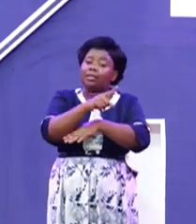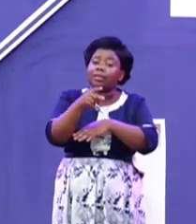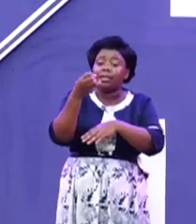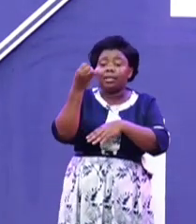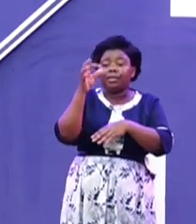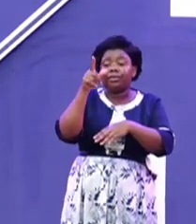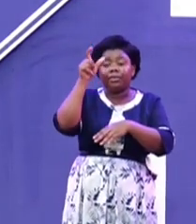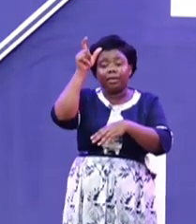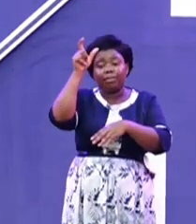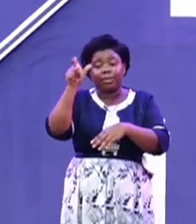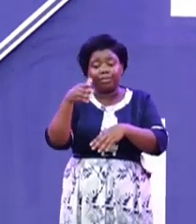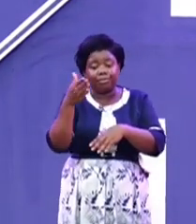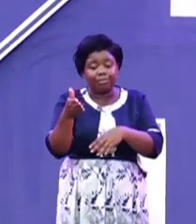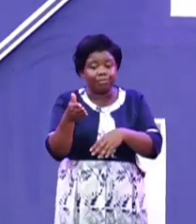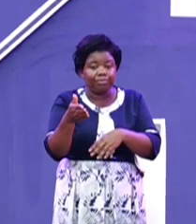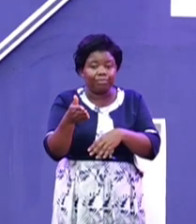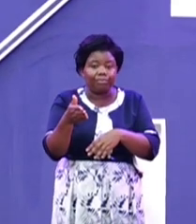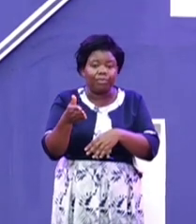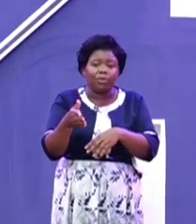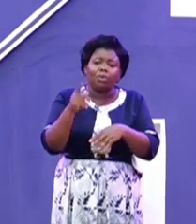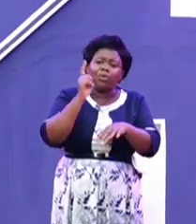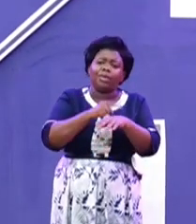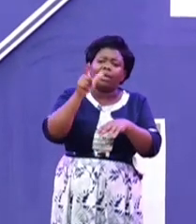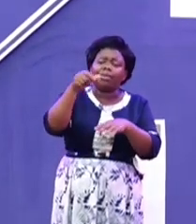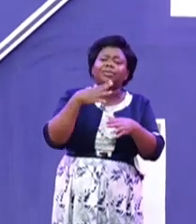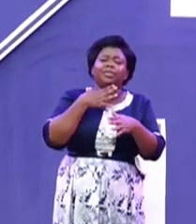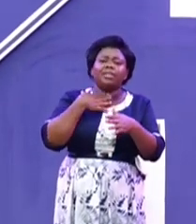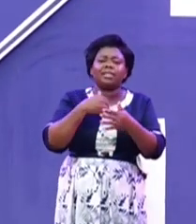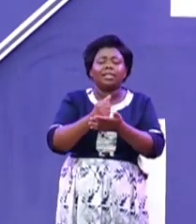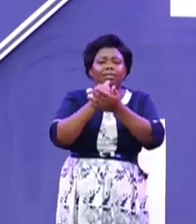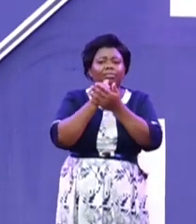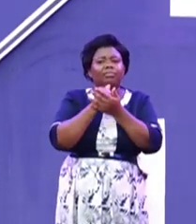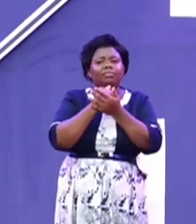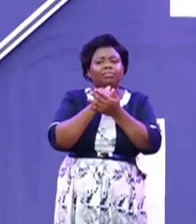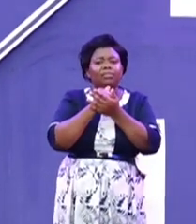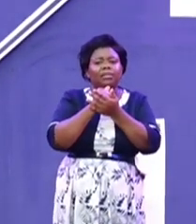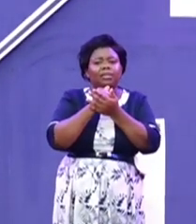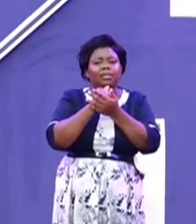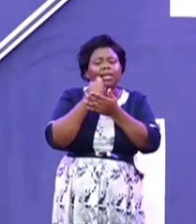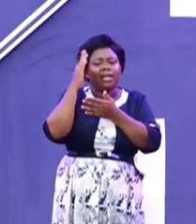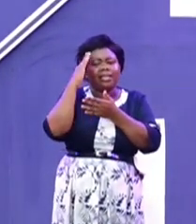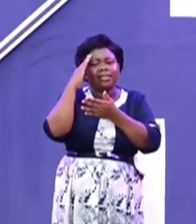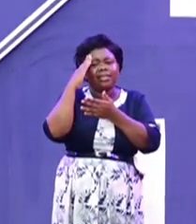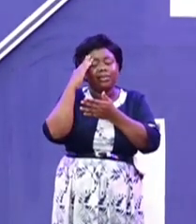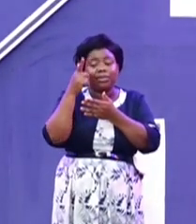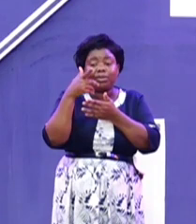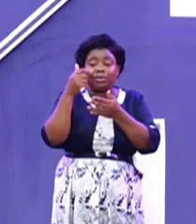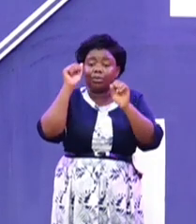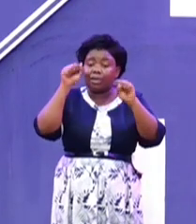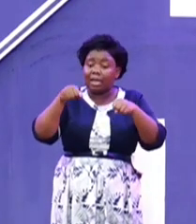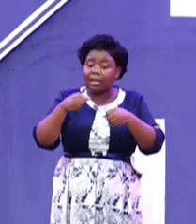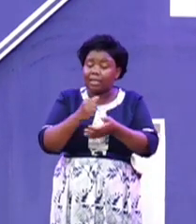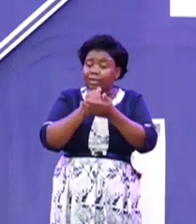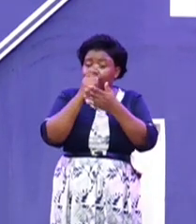Now let me ask if you're the one. When someone needs help, and he knows